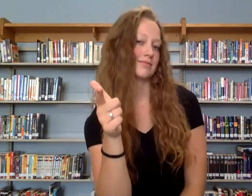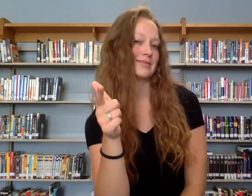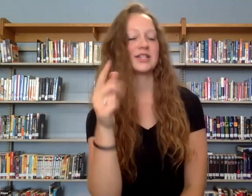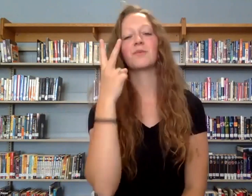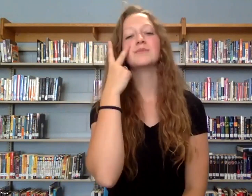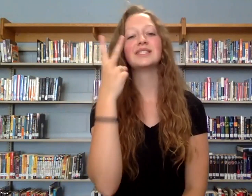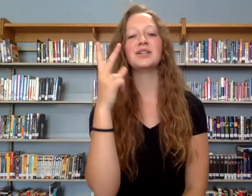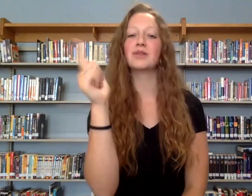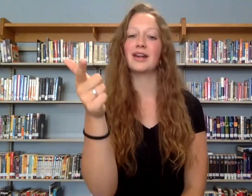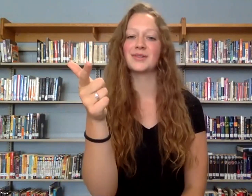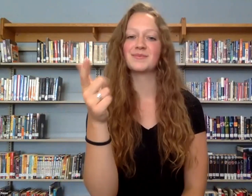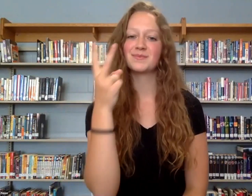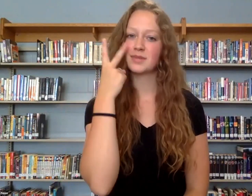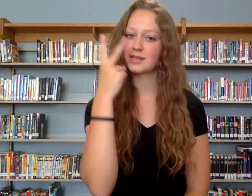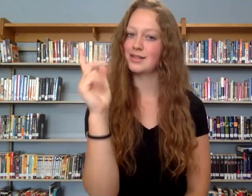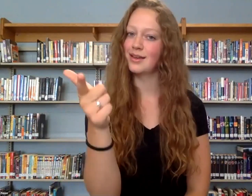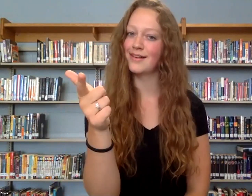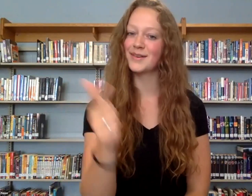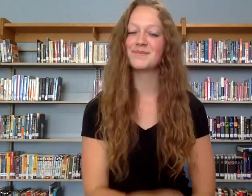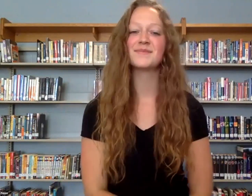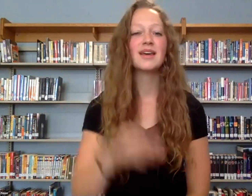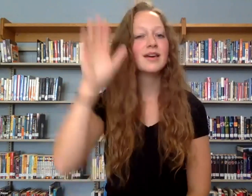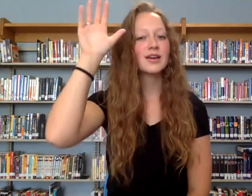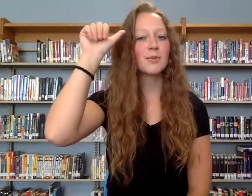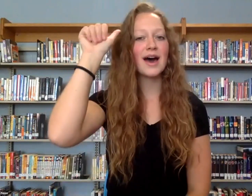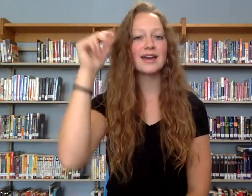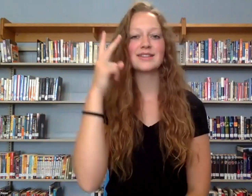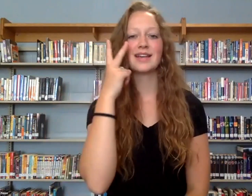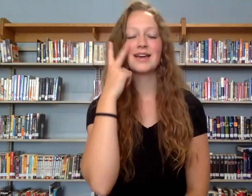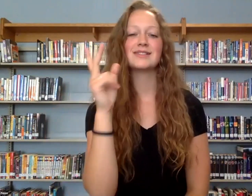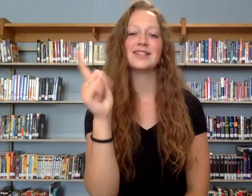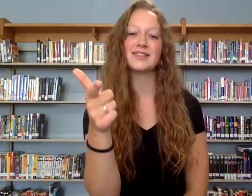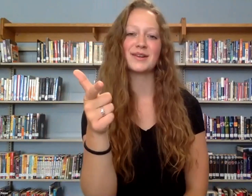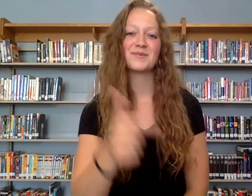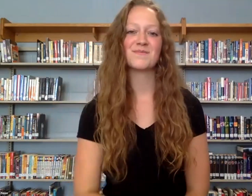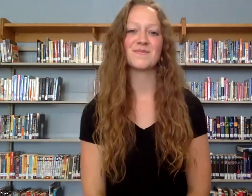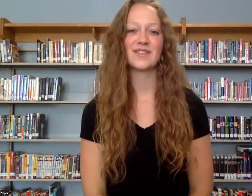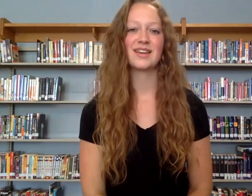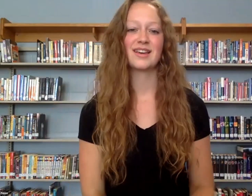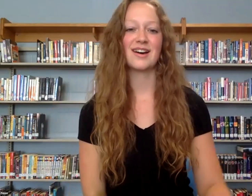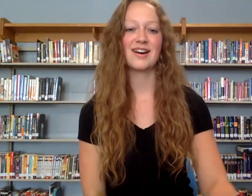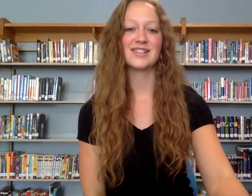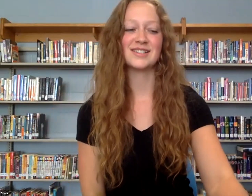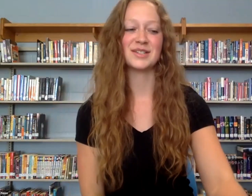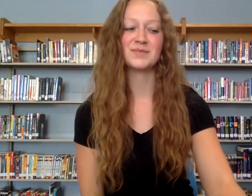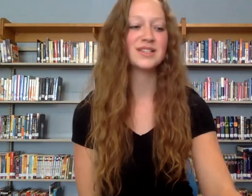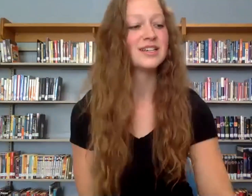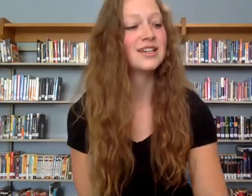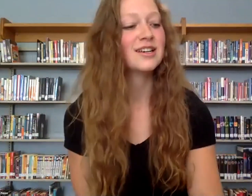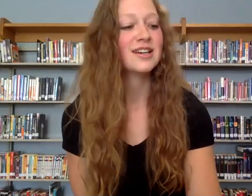So, see you later. See you later. Goodbye. See you later. Awesome. So